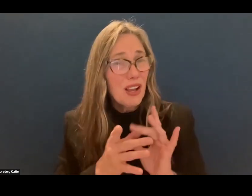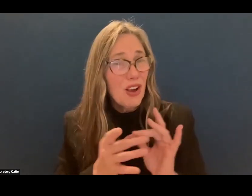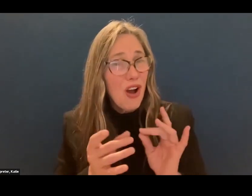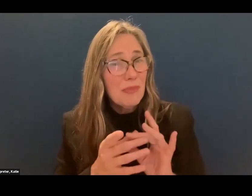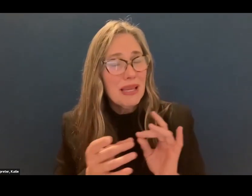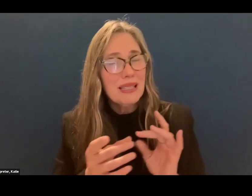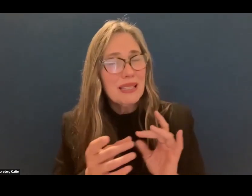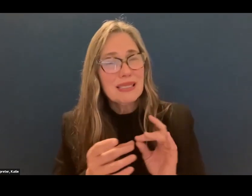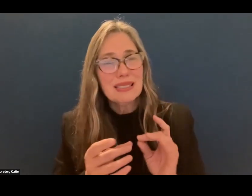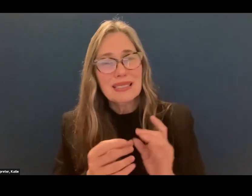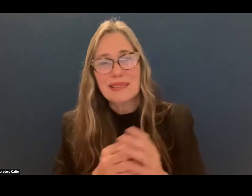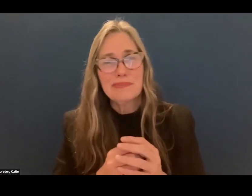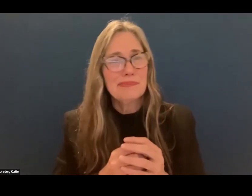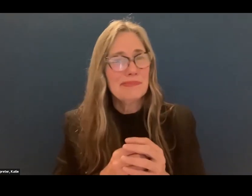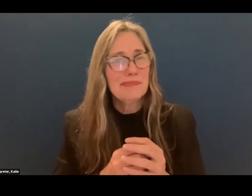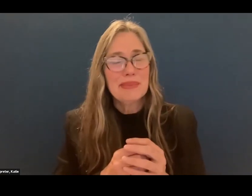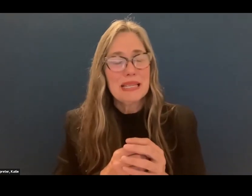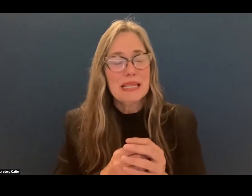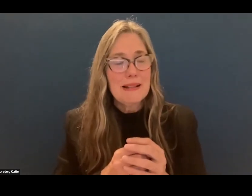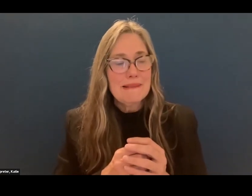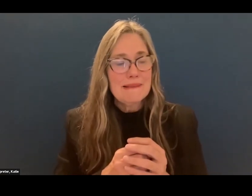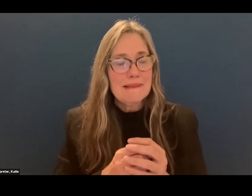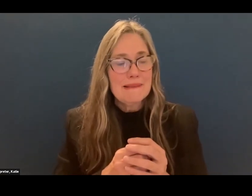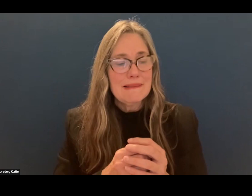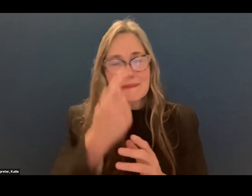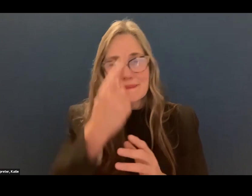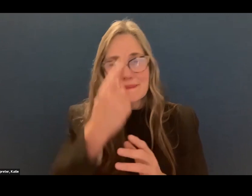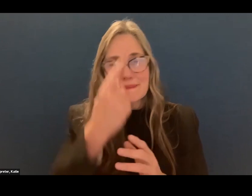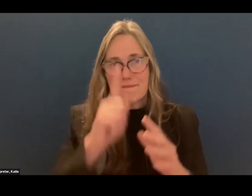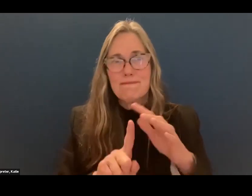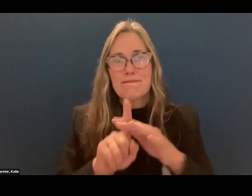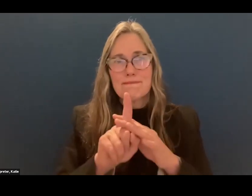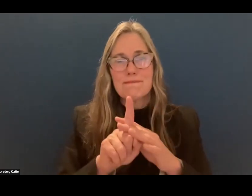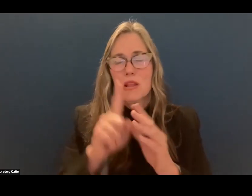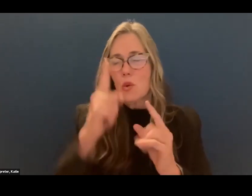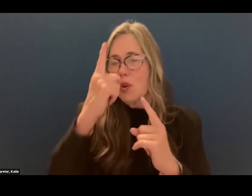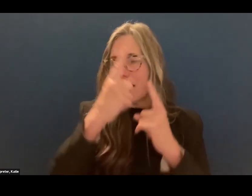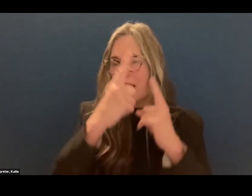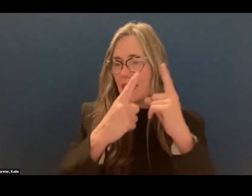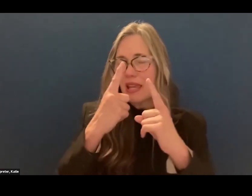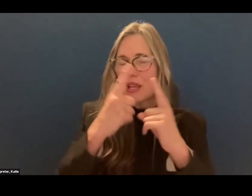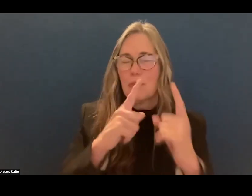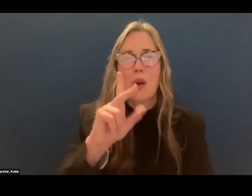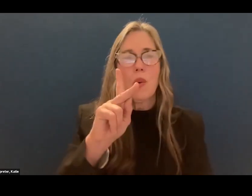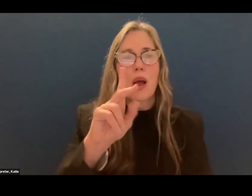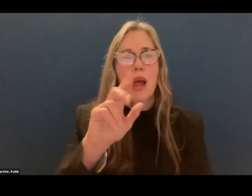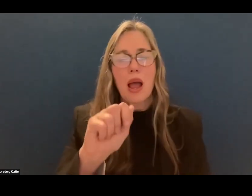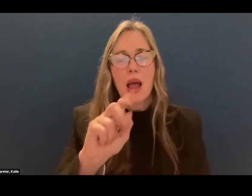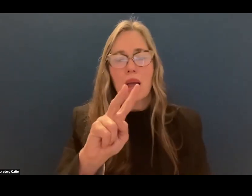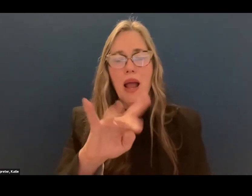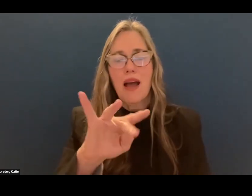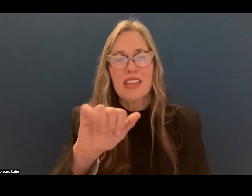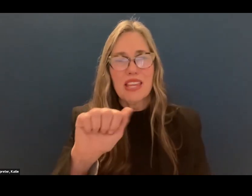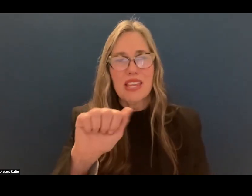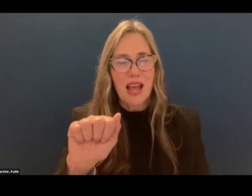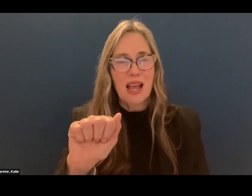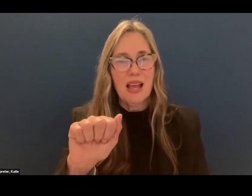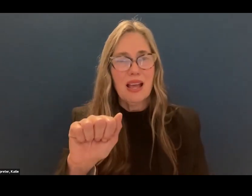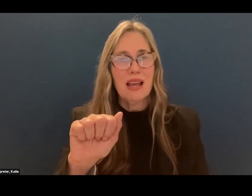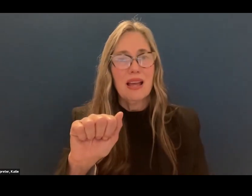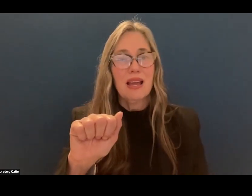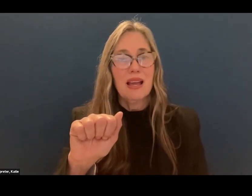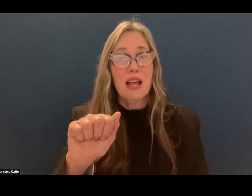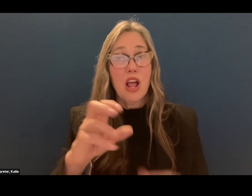and it's one thing that in reflecting on Kavia's kind of relaying the request from